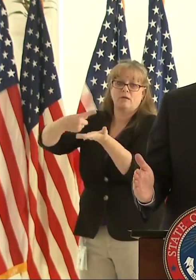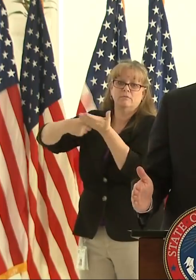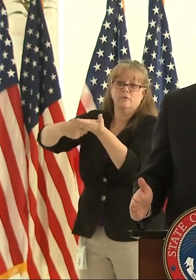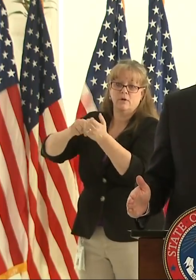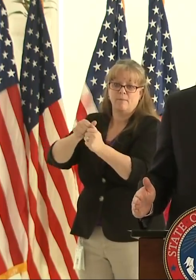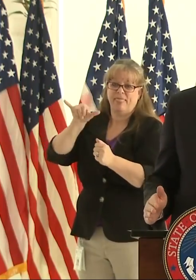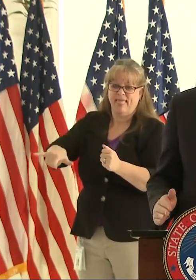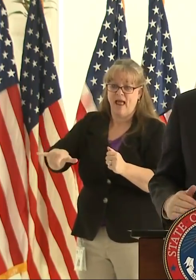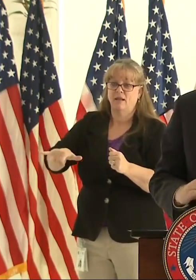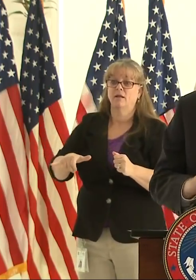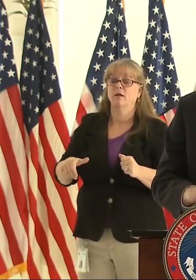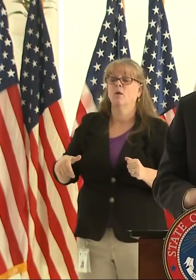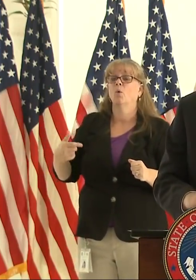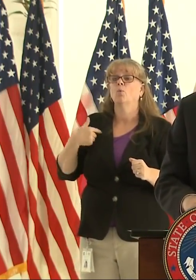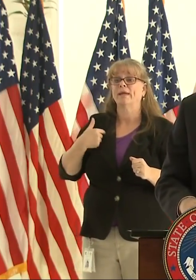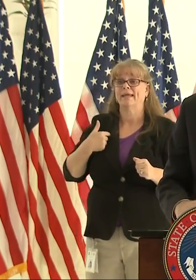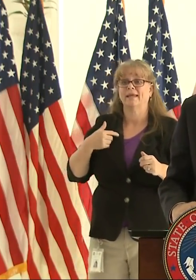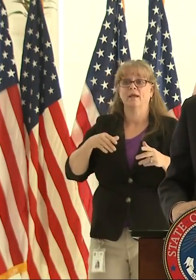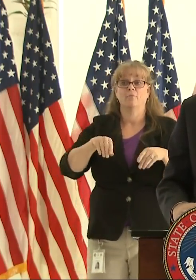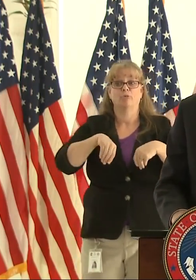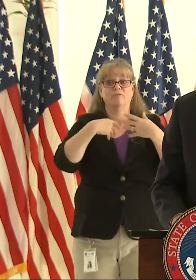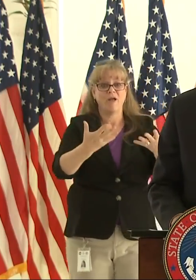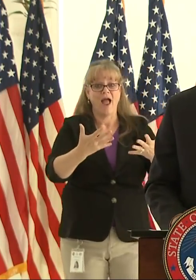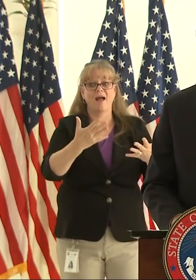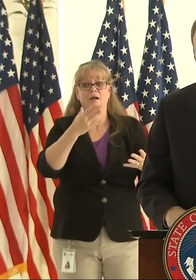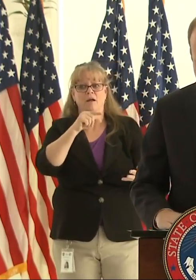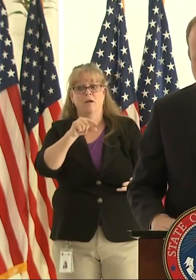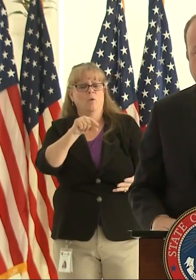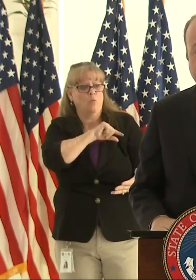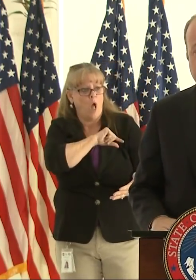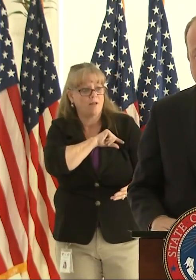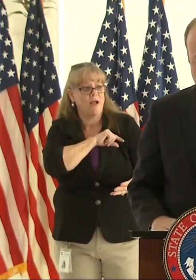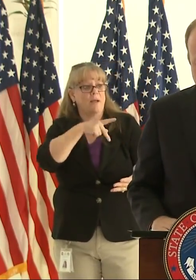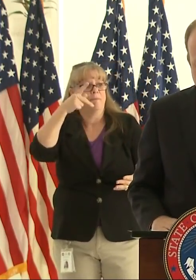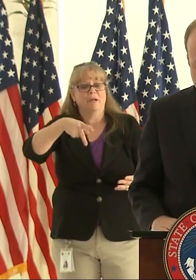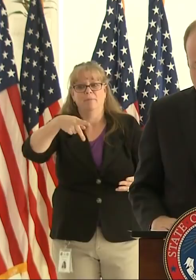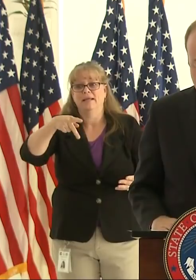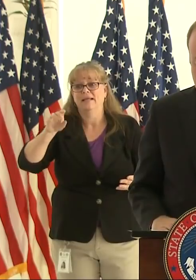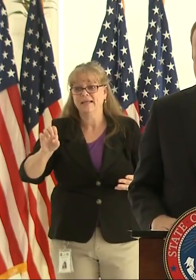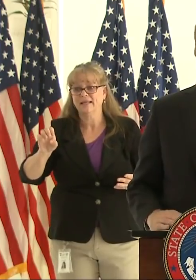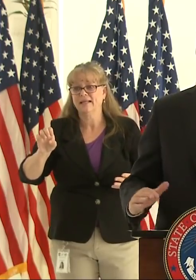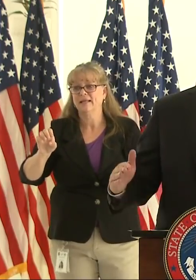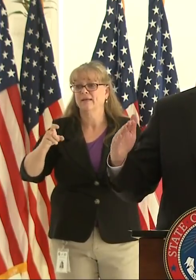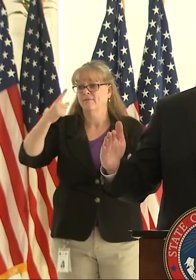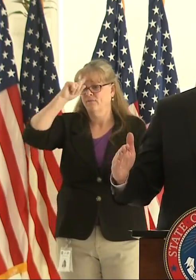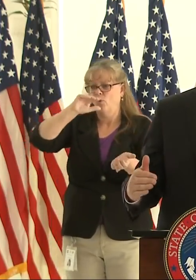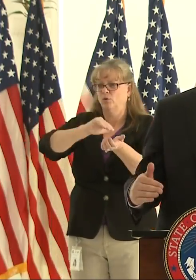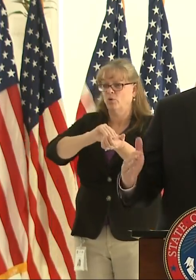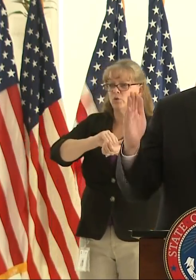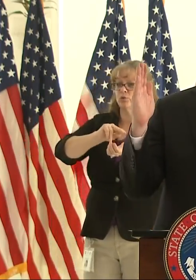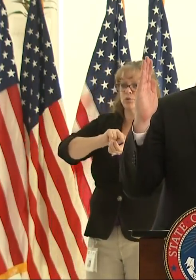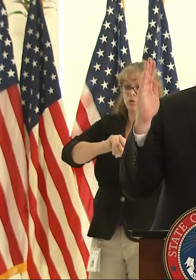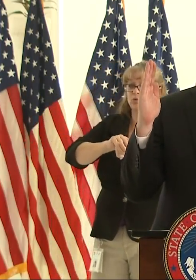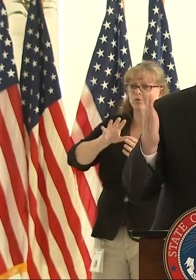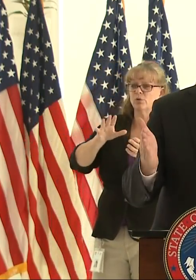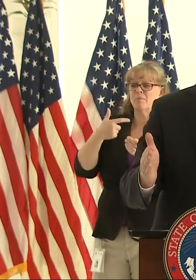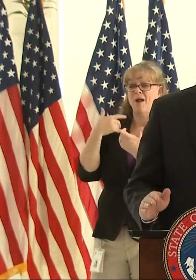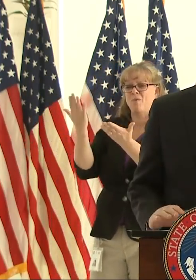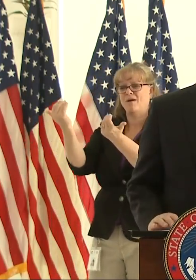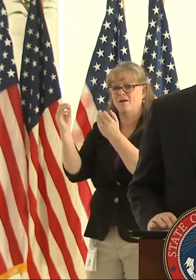any more that the federal government sends. That continues to be a topic of discussion, but we are focused on that here in Colorado. Obviously, the social distancing is something